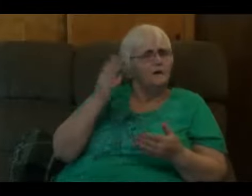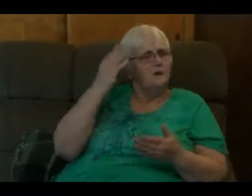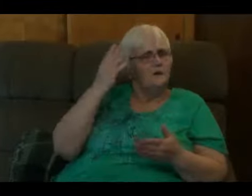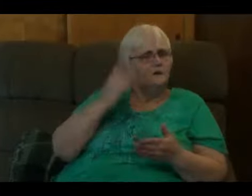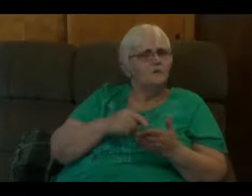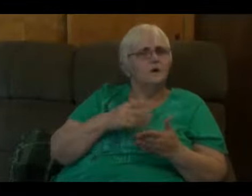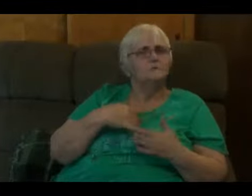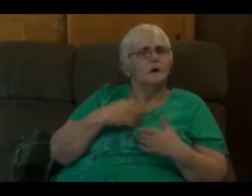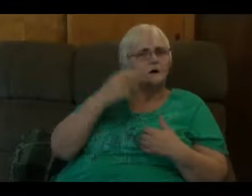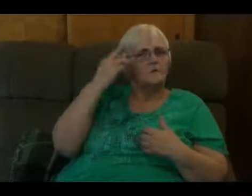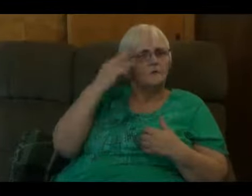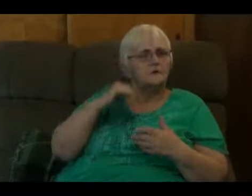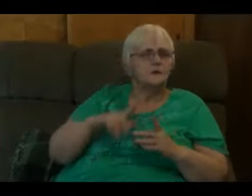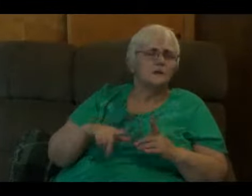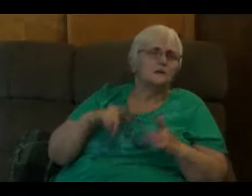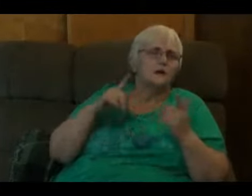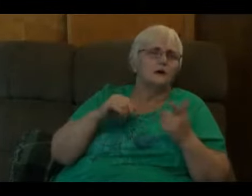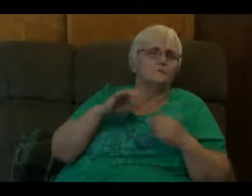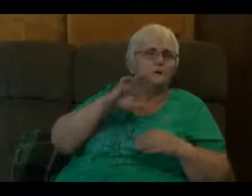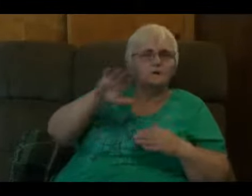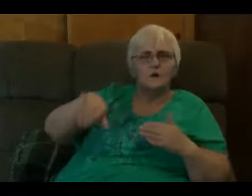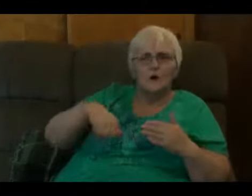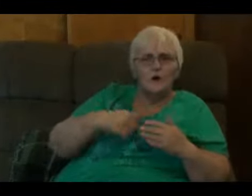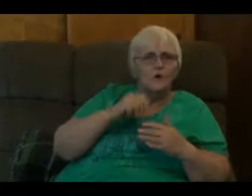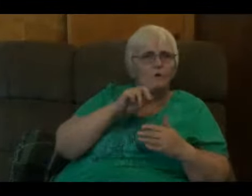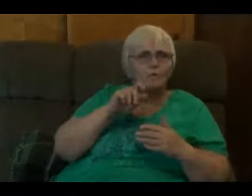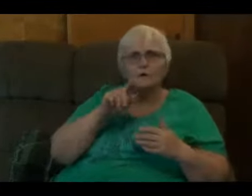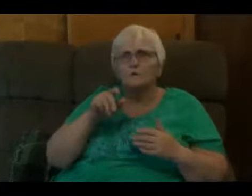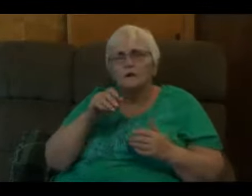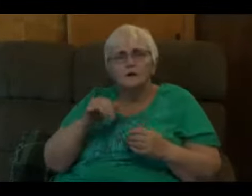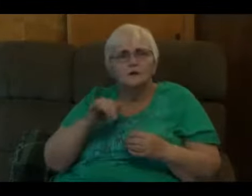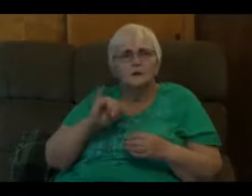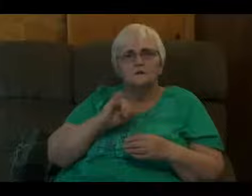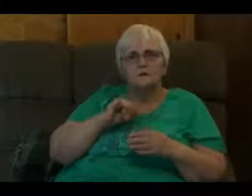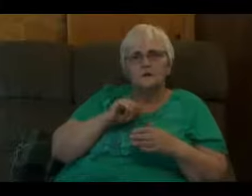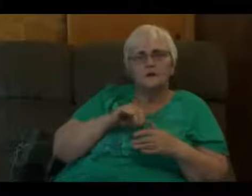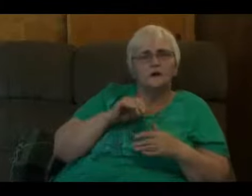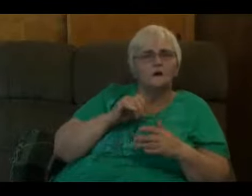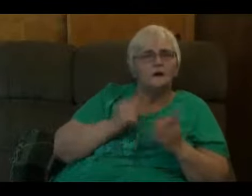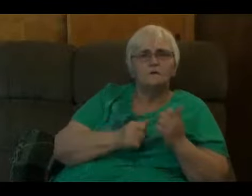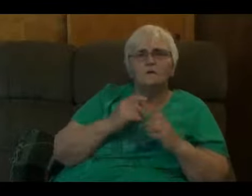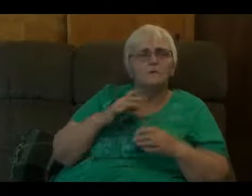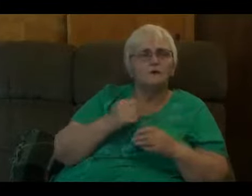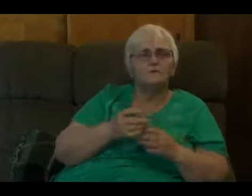my purpose in life? These are all questions that are innate in each and every one of us.